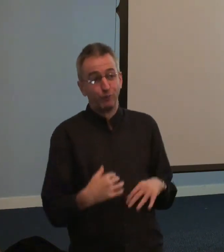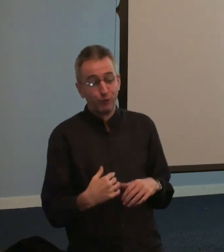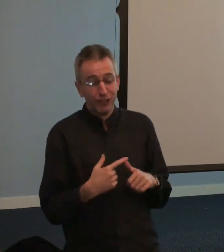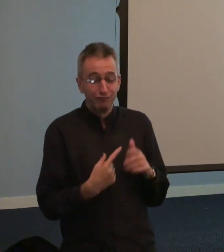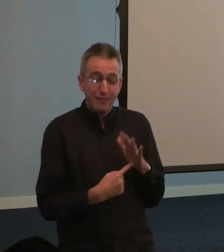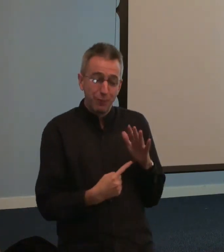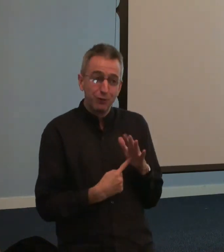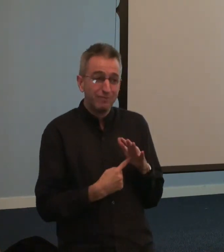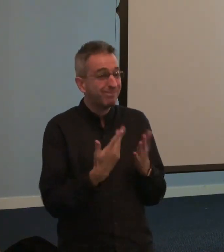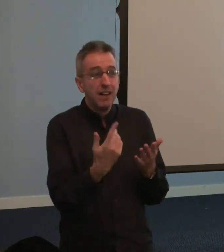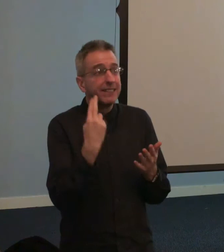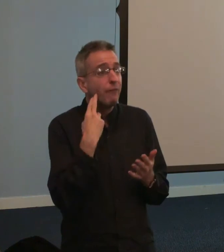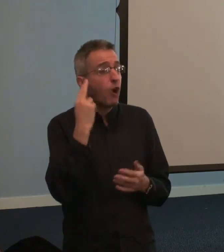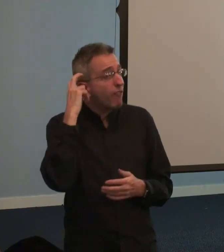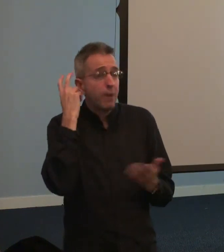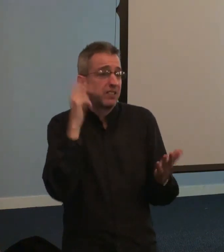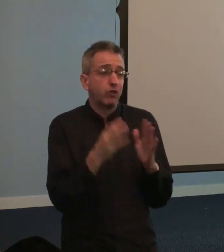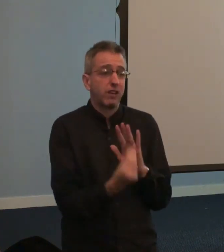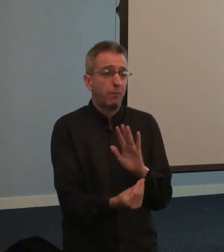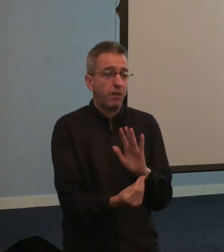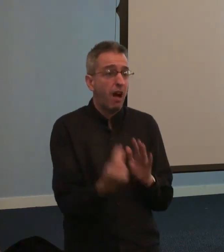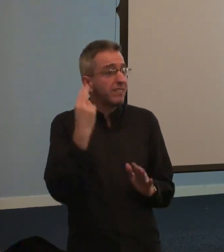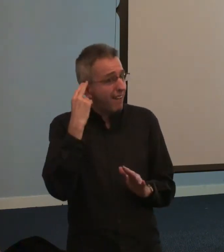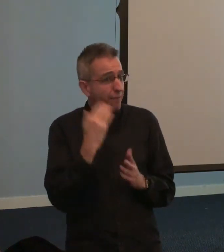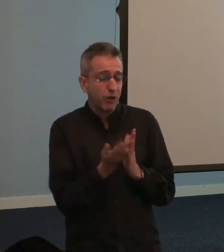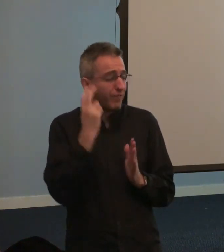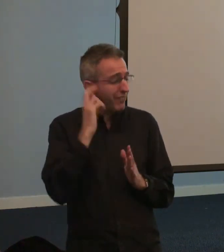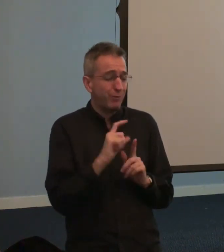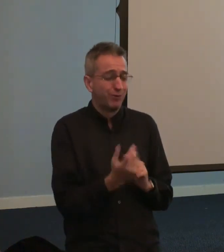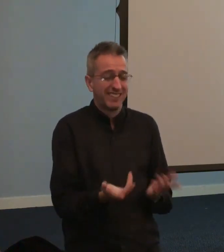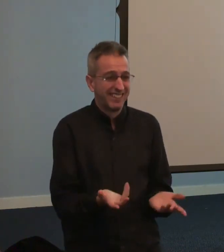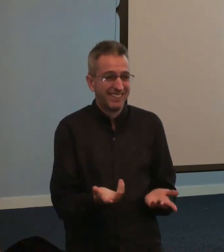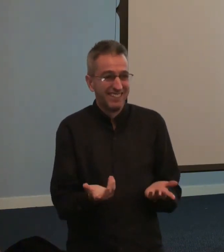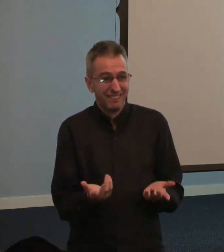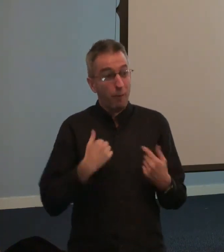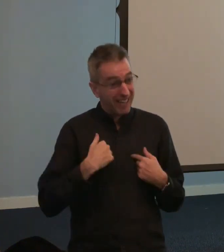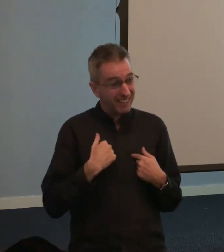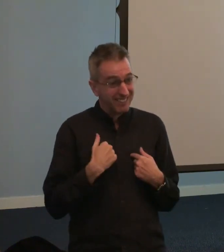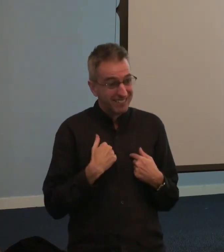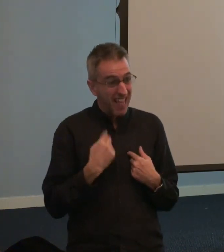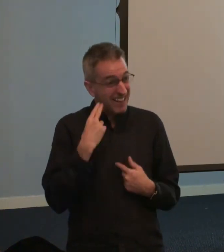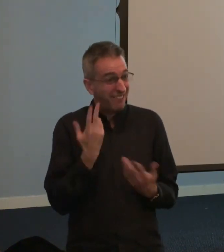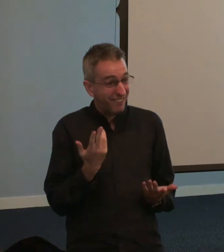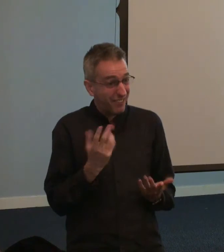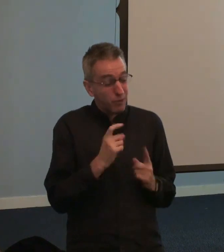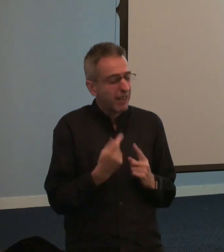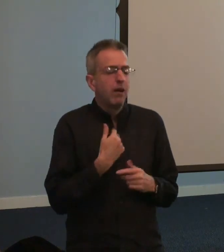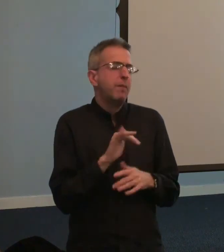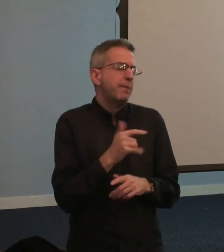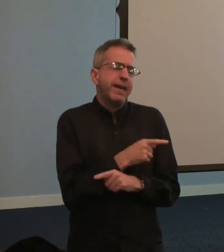whole. I welcome your contribution. It's very, very important. I mean, deaf people with cochlear implants, they are part of